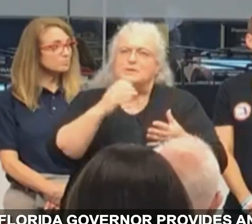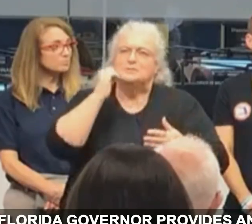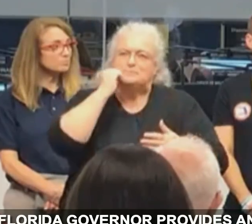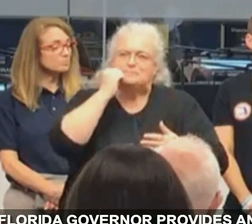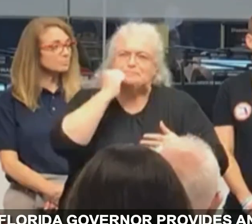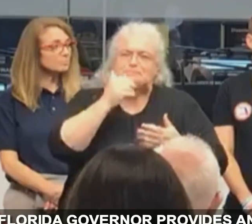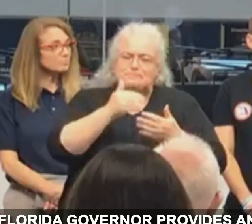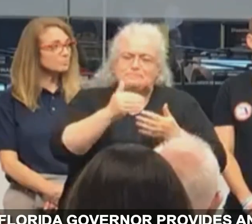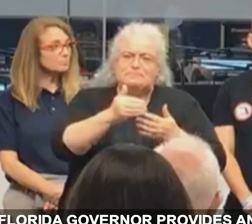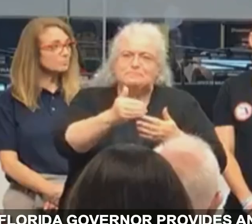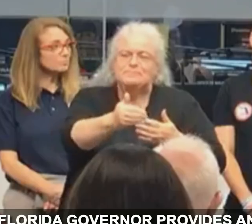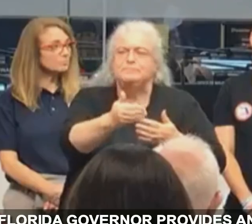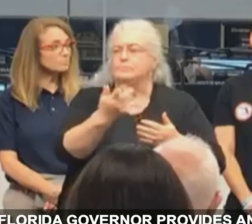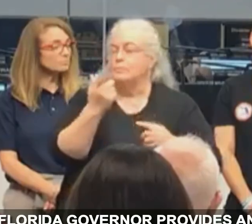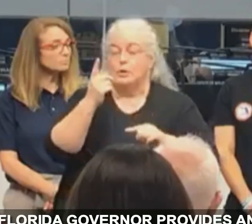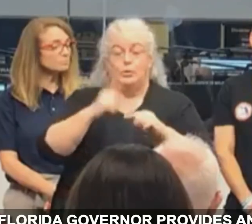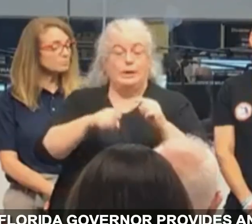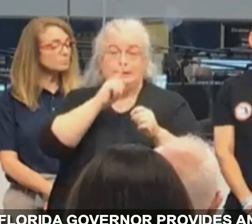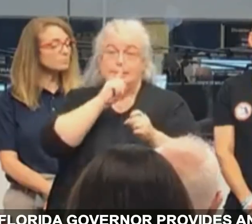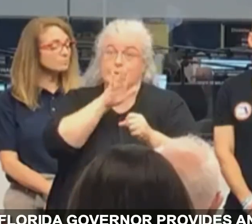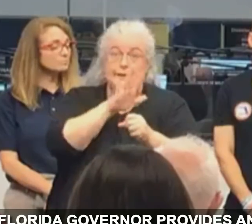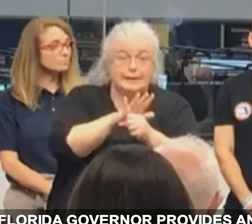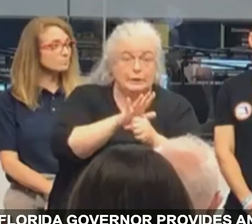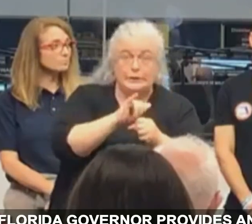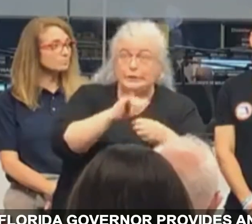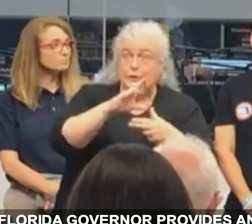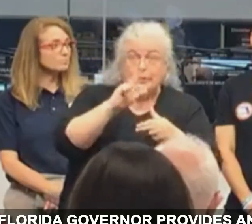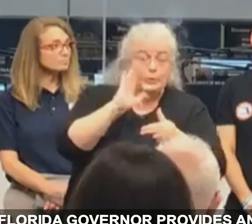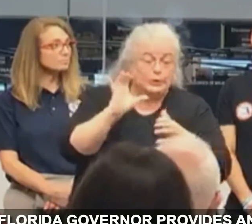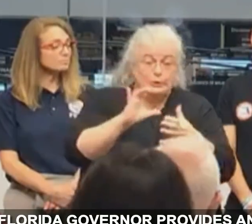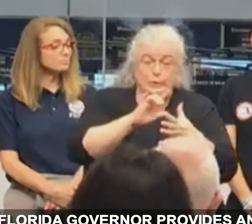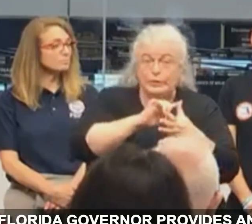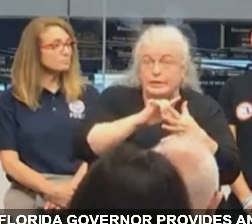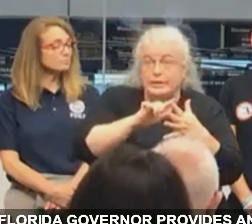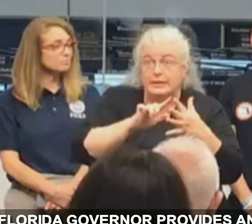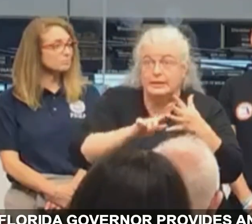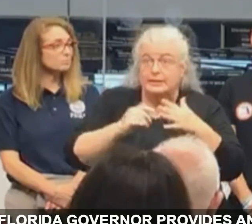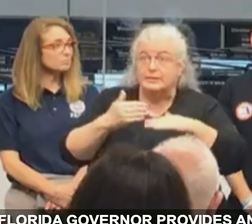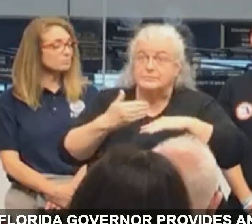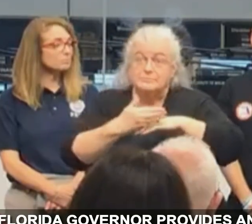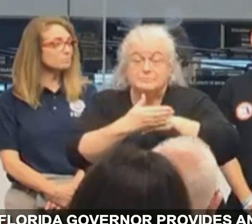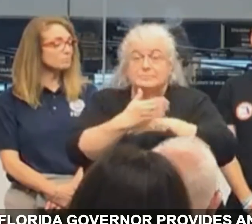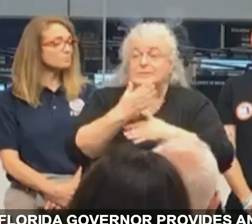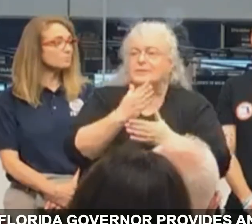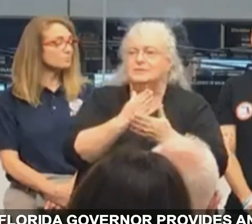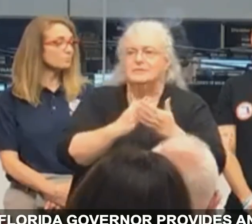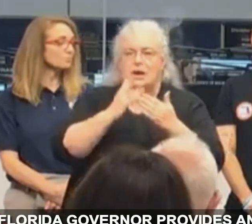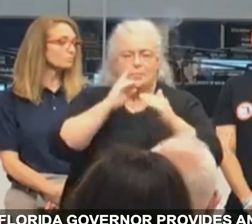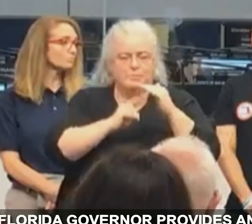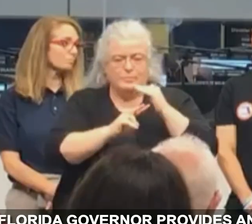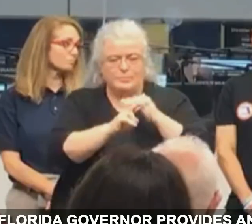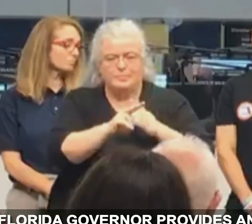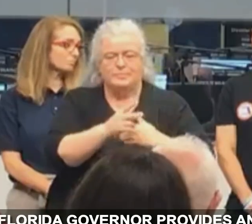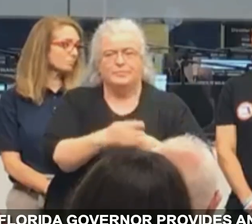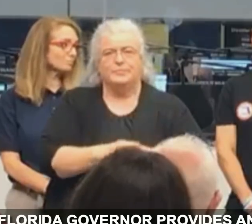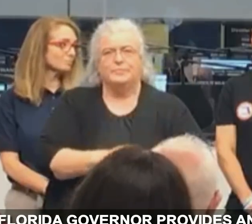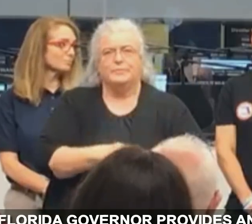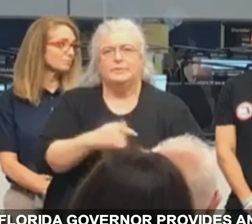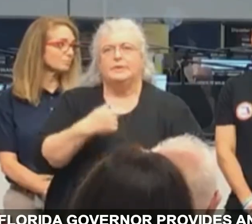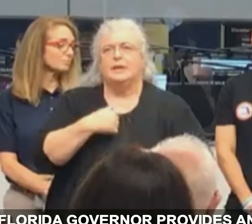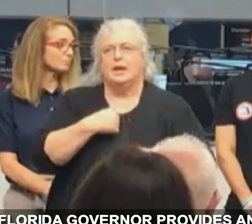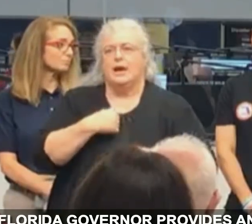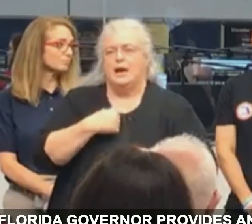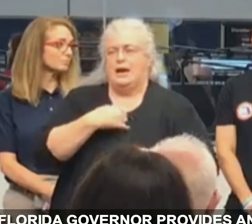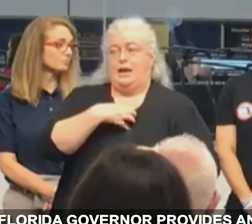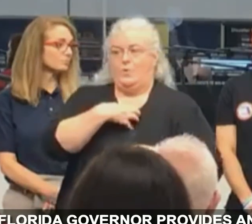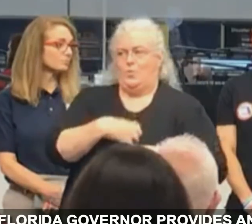can't, guarantee it's going to do this or that. Some of the trends have been positive. Like if I knew some of these models were